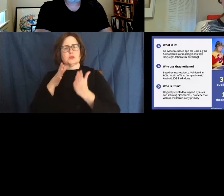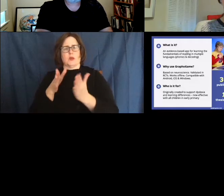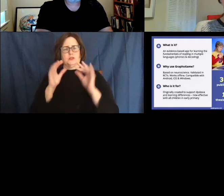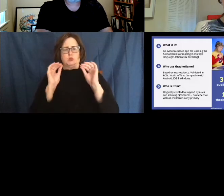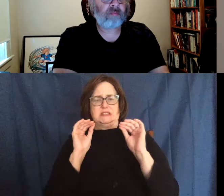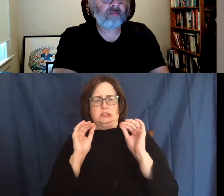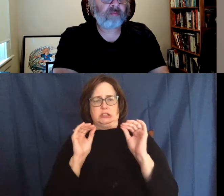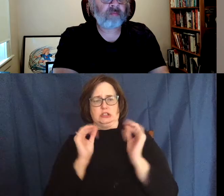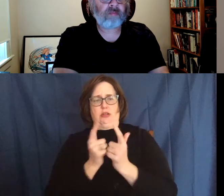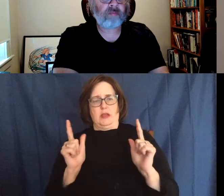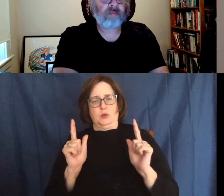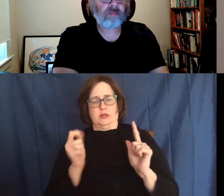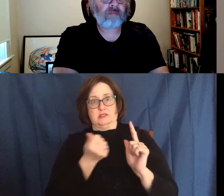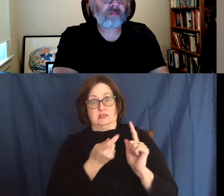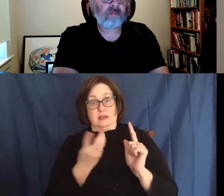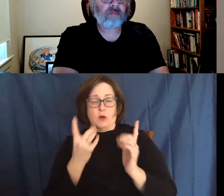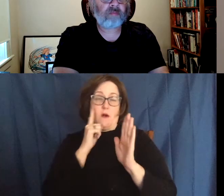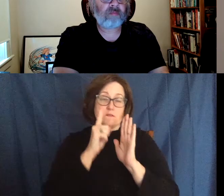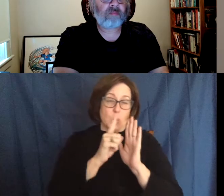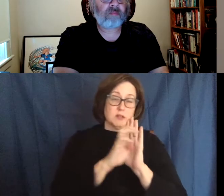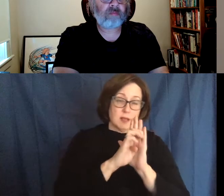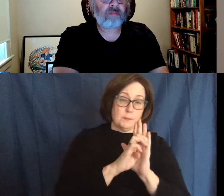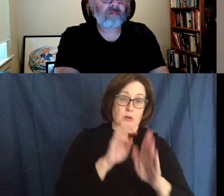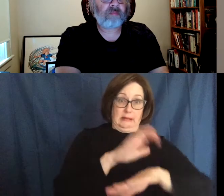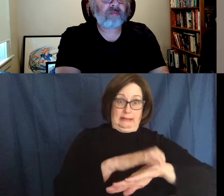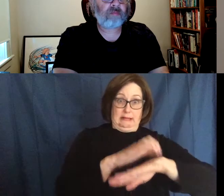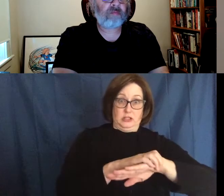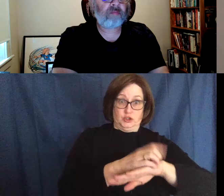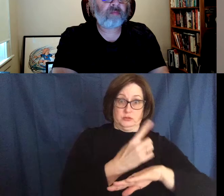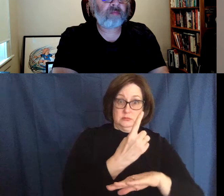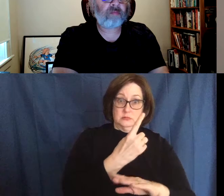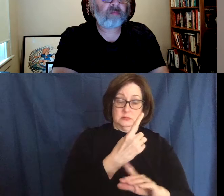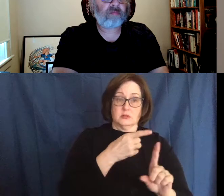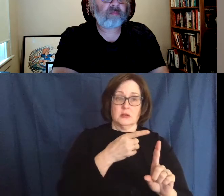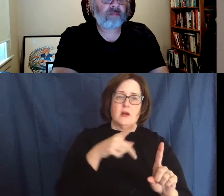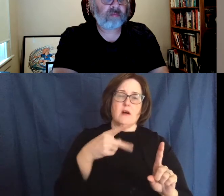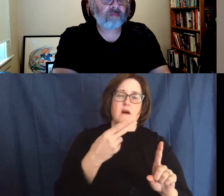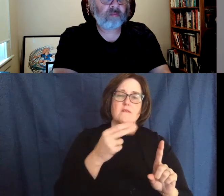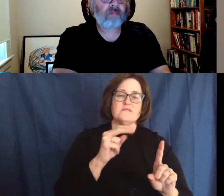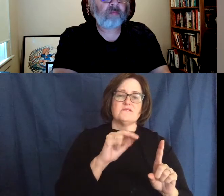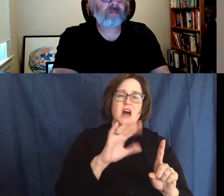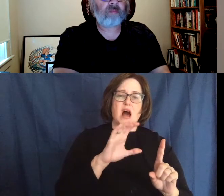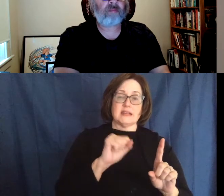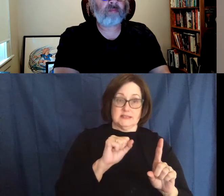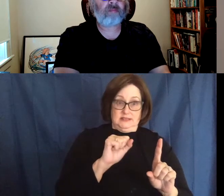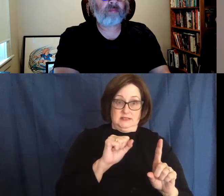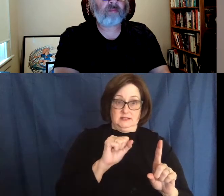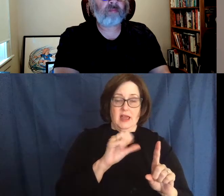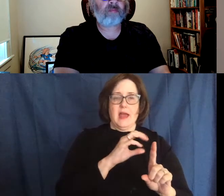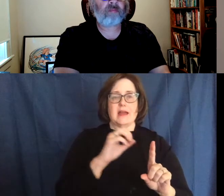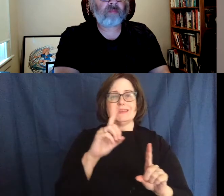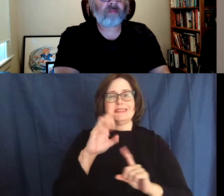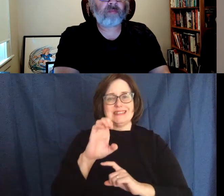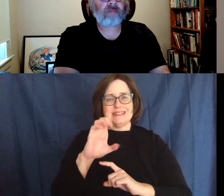of English, for example, just to put it in context, we're dealing with phonics and decoding. And what this really